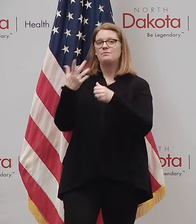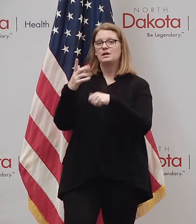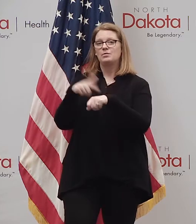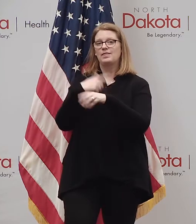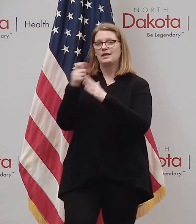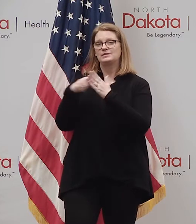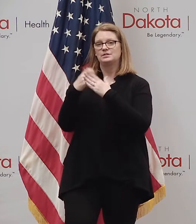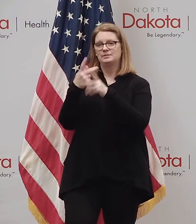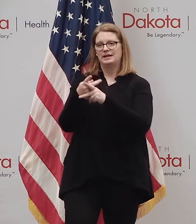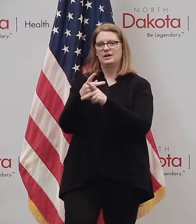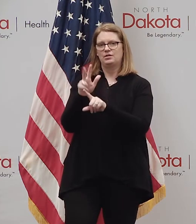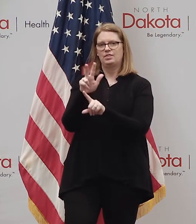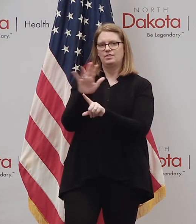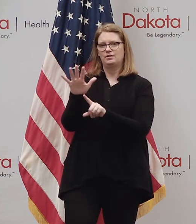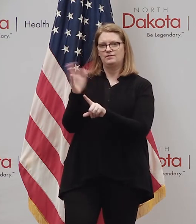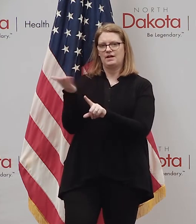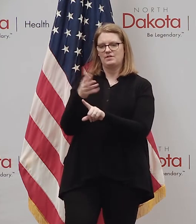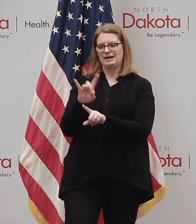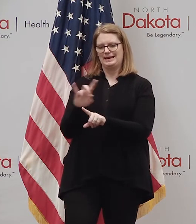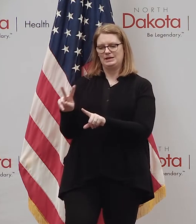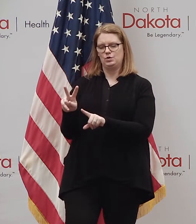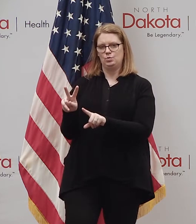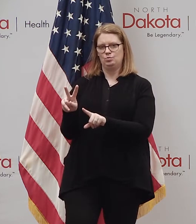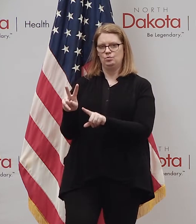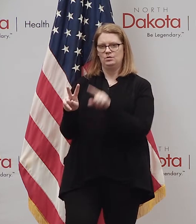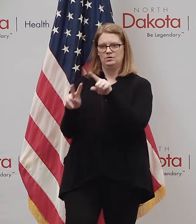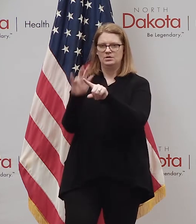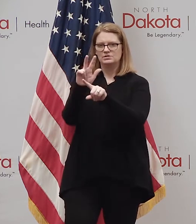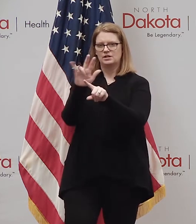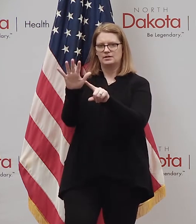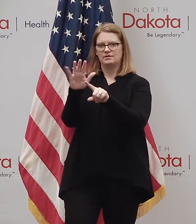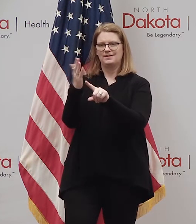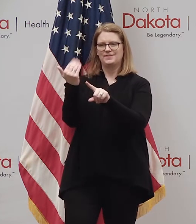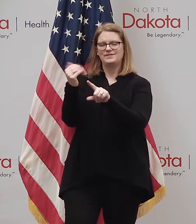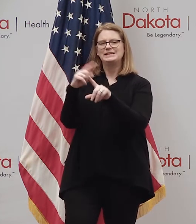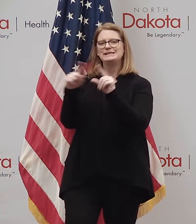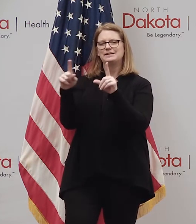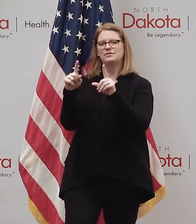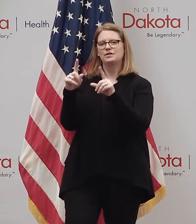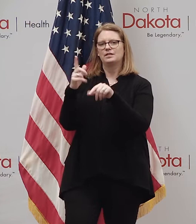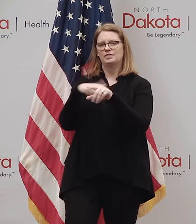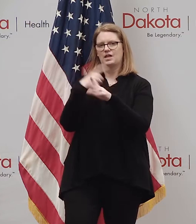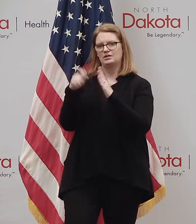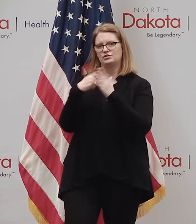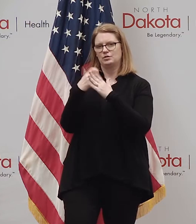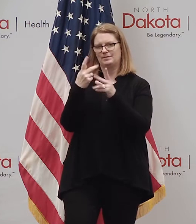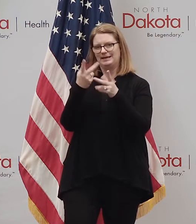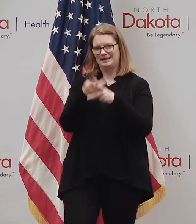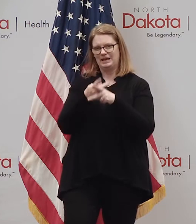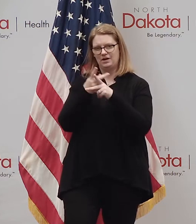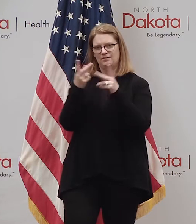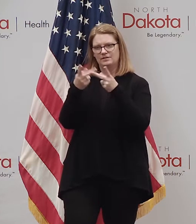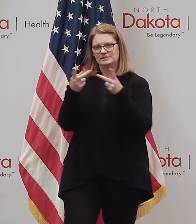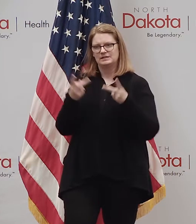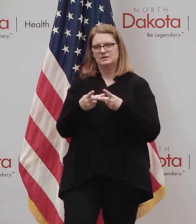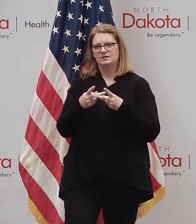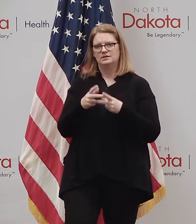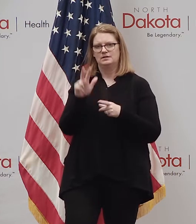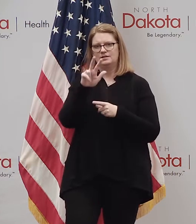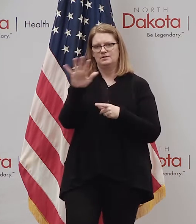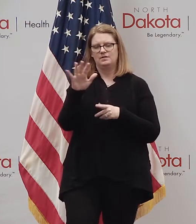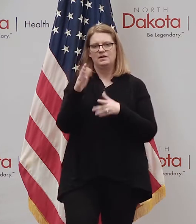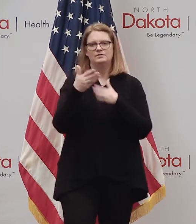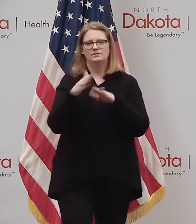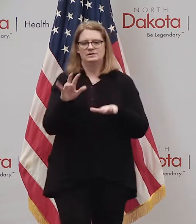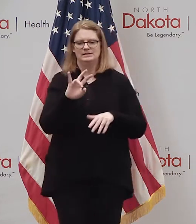facilities, 35 of the 82 individuals were at 15 different long-term care facilities, and that 35 was broken down into